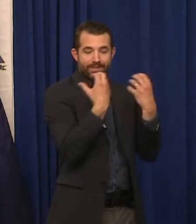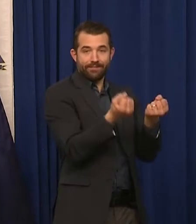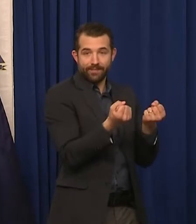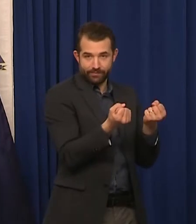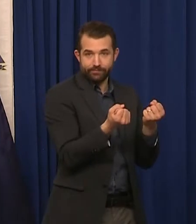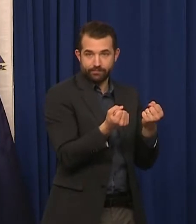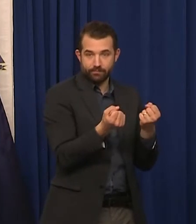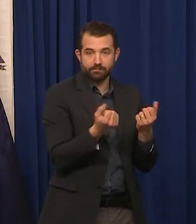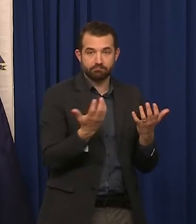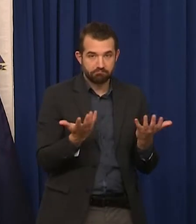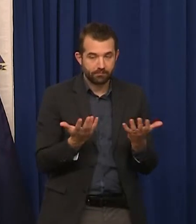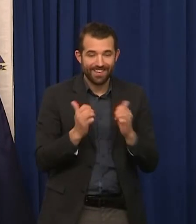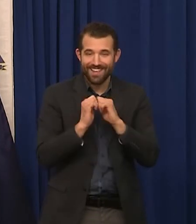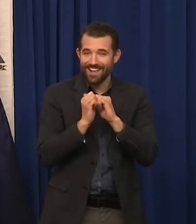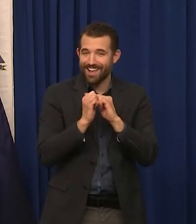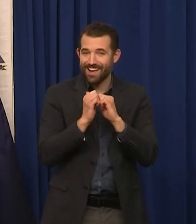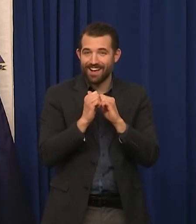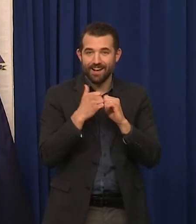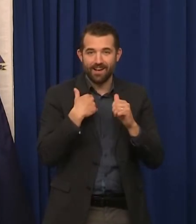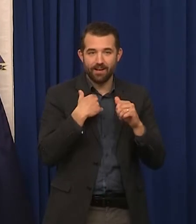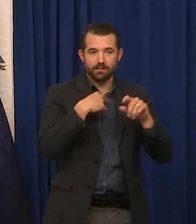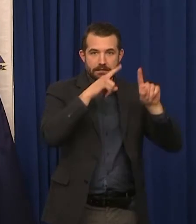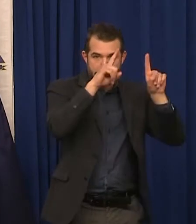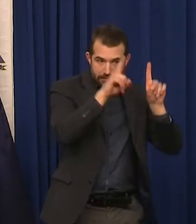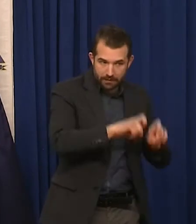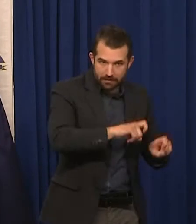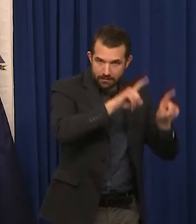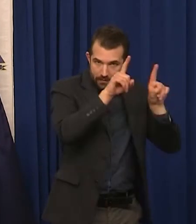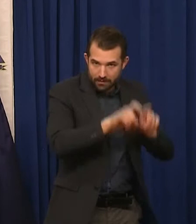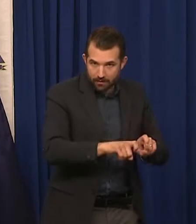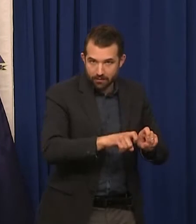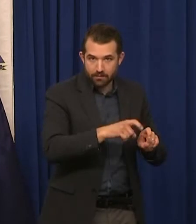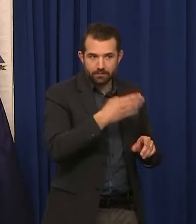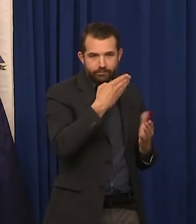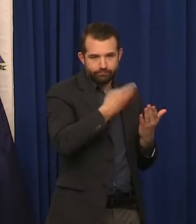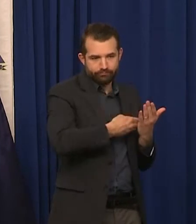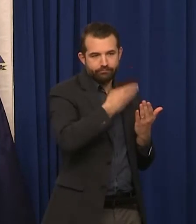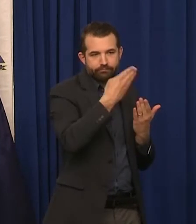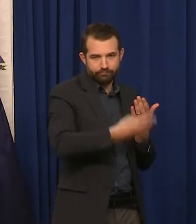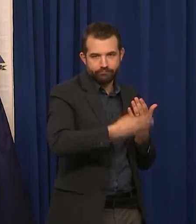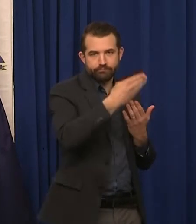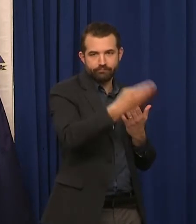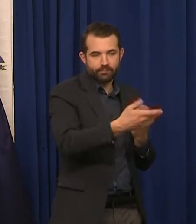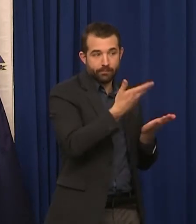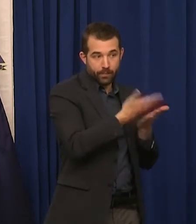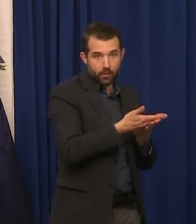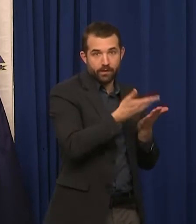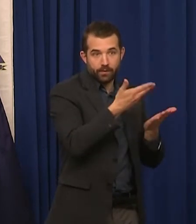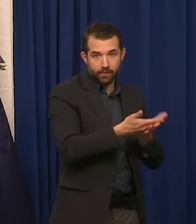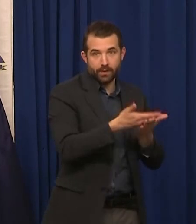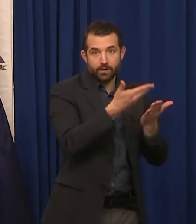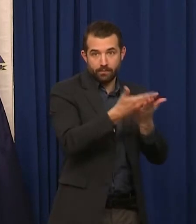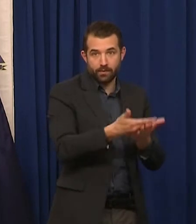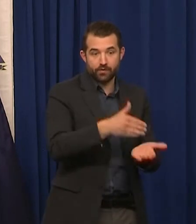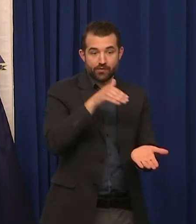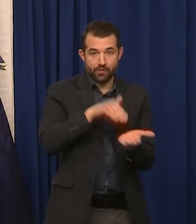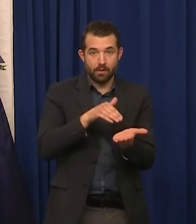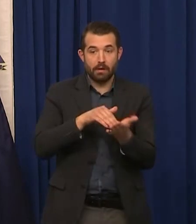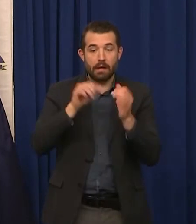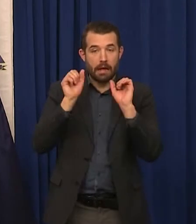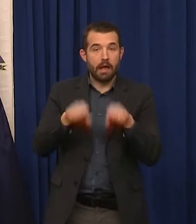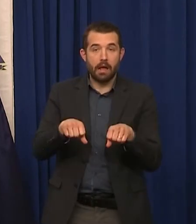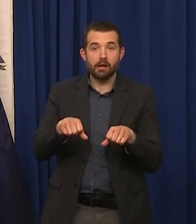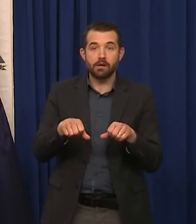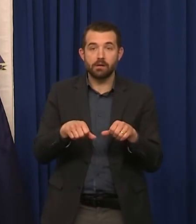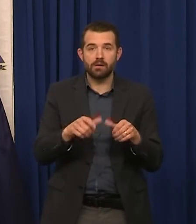through continued testing. And if a doctor chooses to, they could continue to test a patient. And when they've